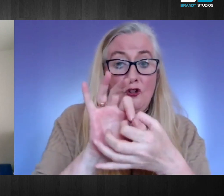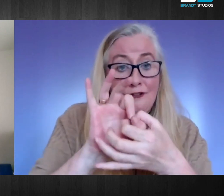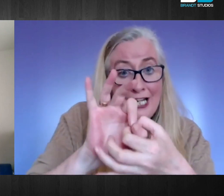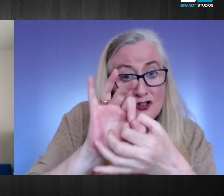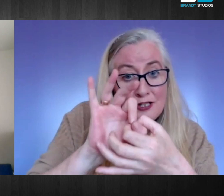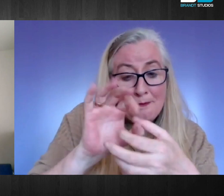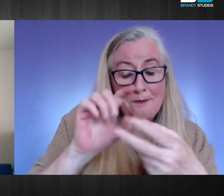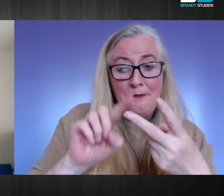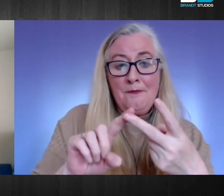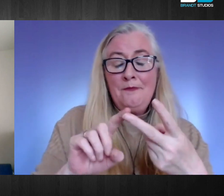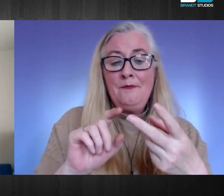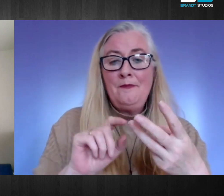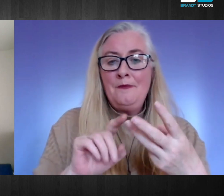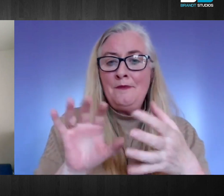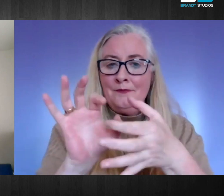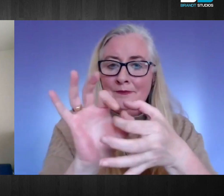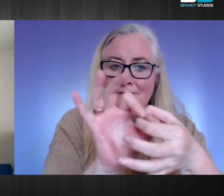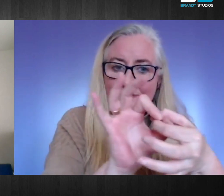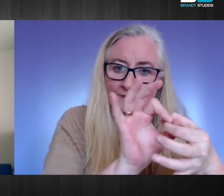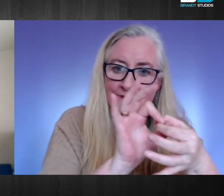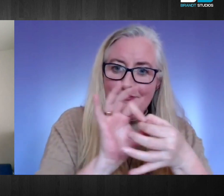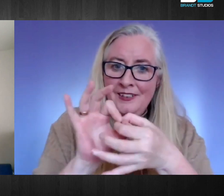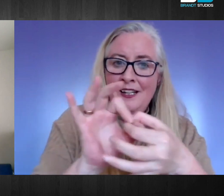accommodate people, and you need to give people time.